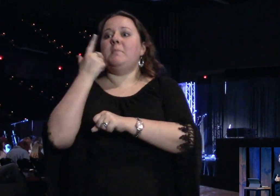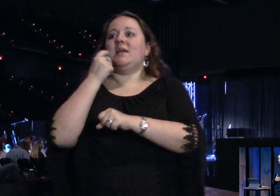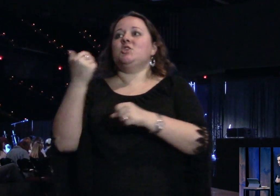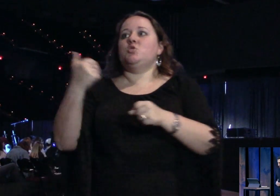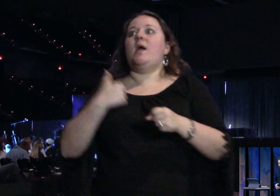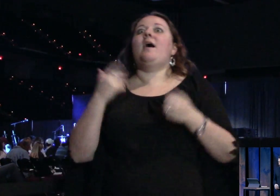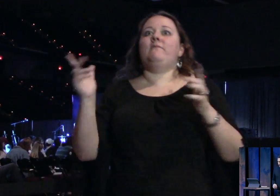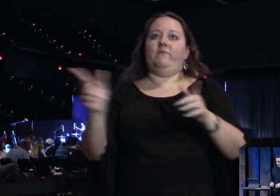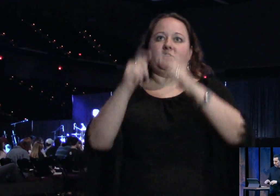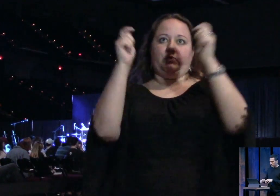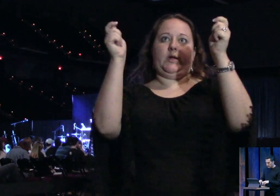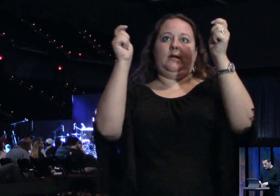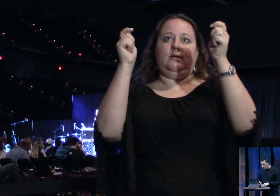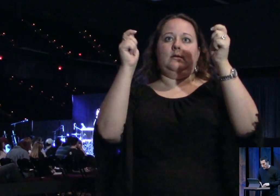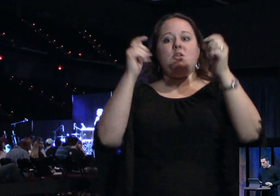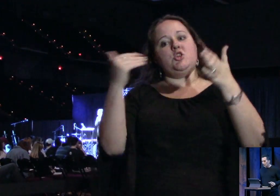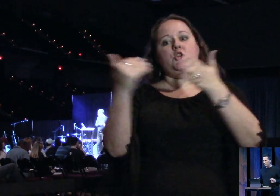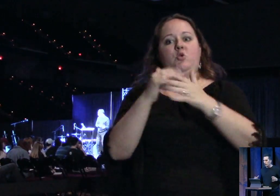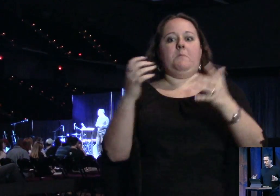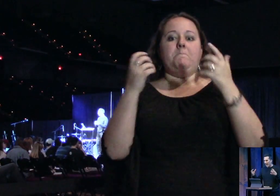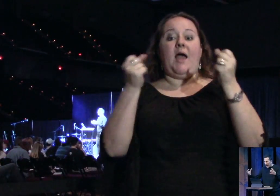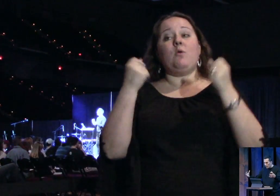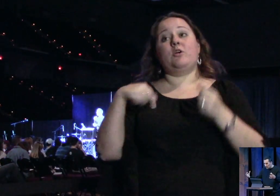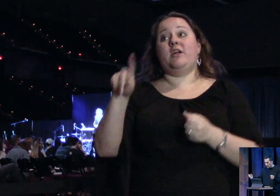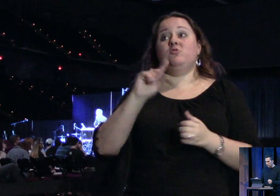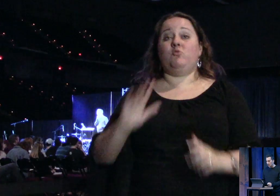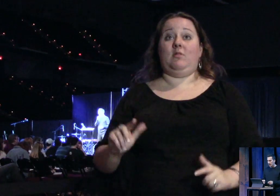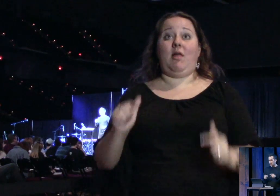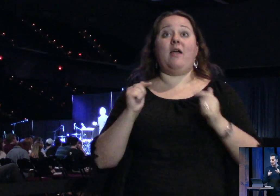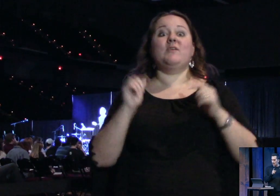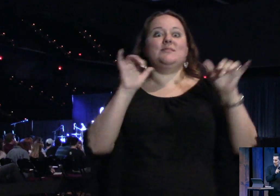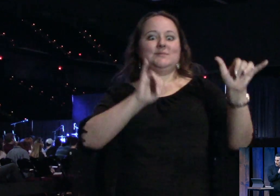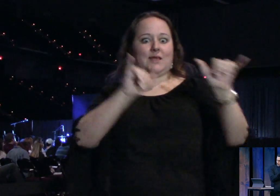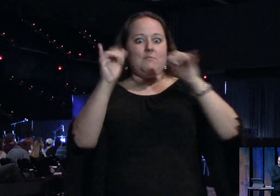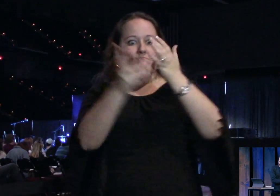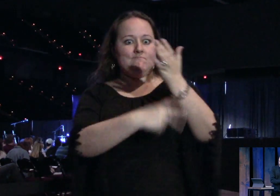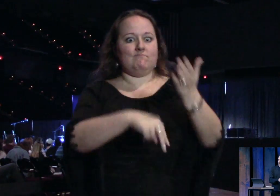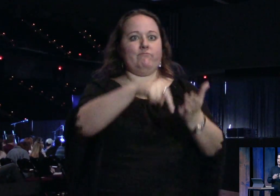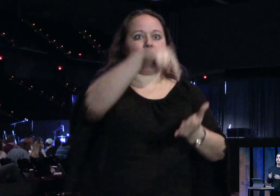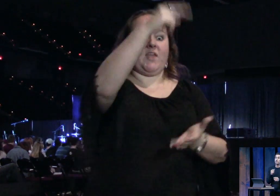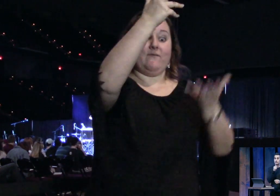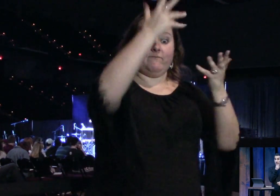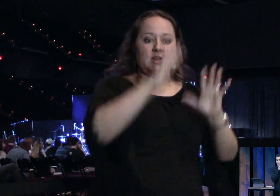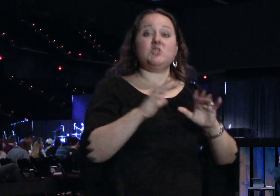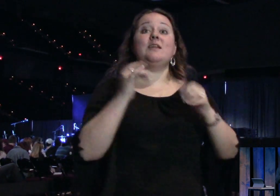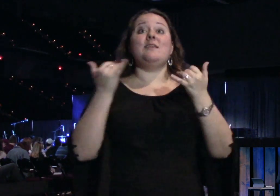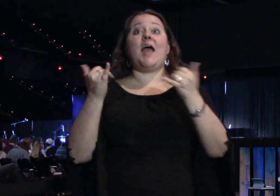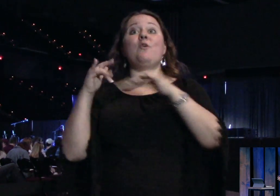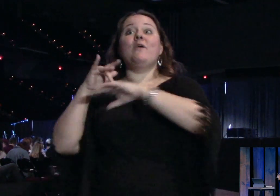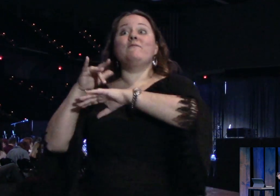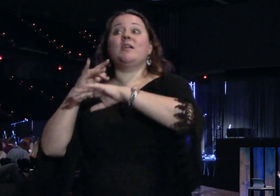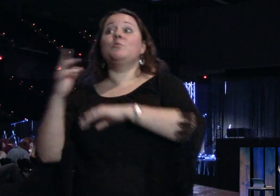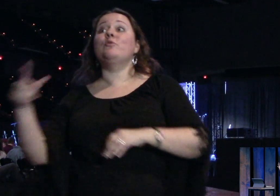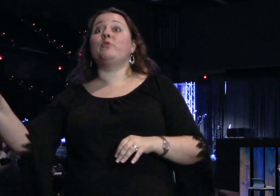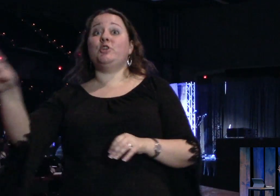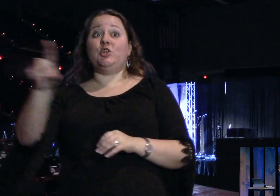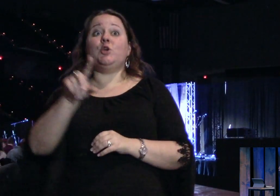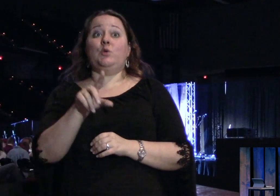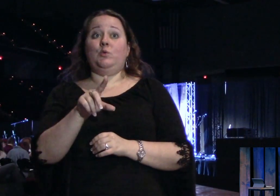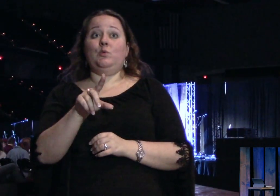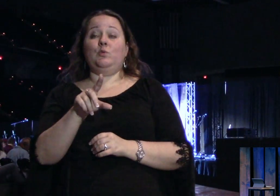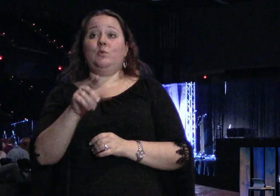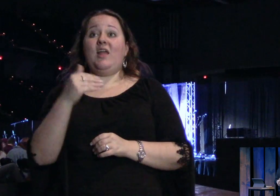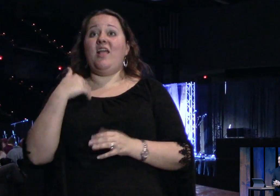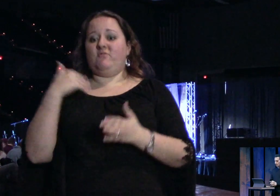fighting from victory. You have a new power in your life. The same power that raised Christ from the dead is now